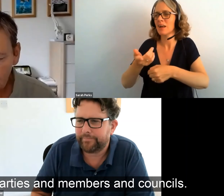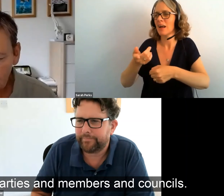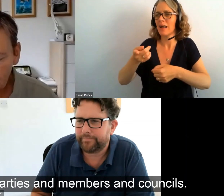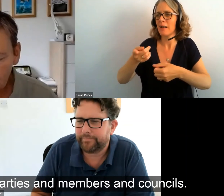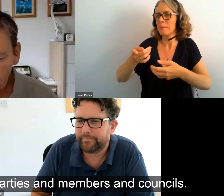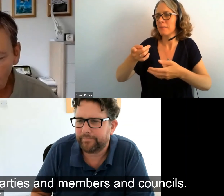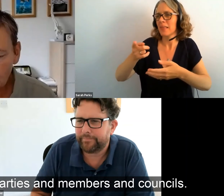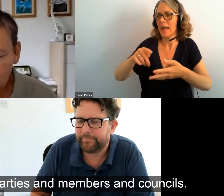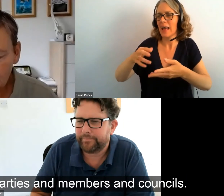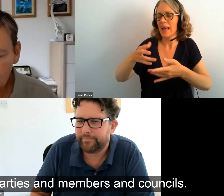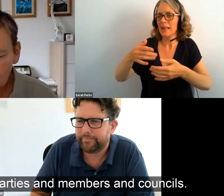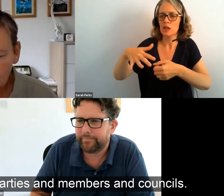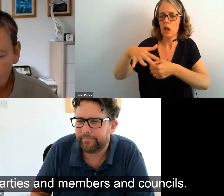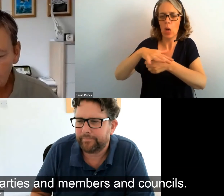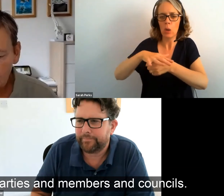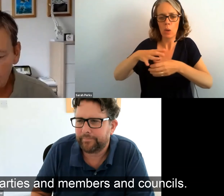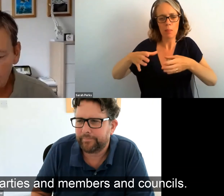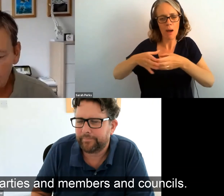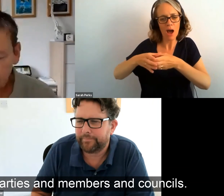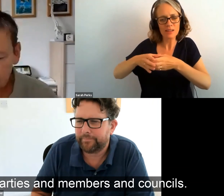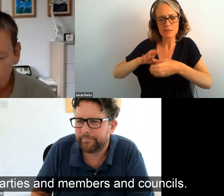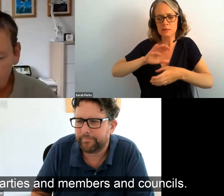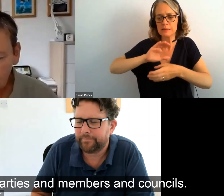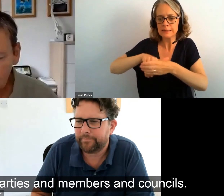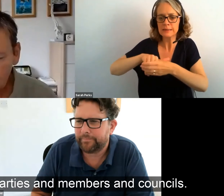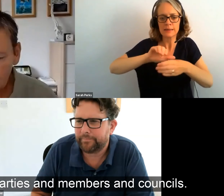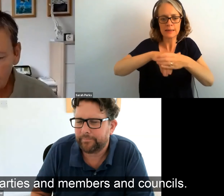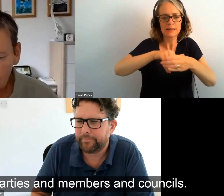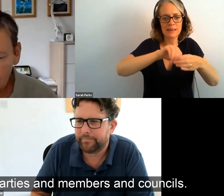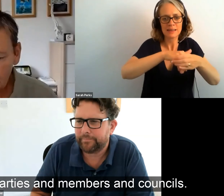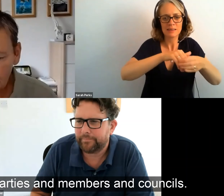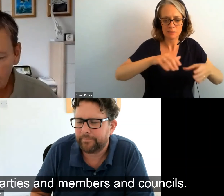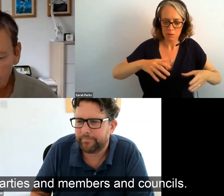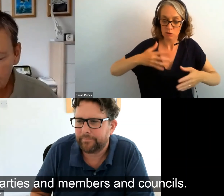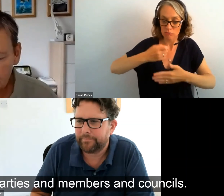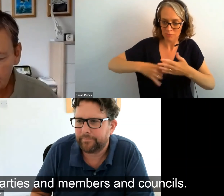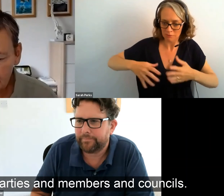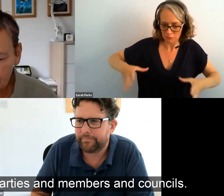local parties and